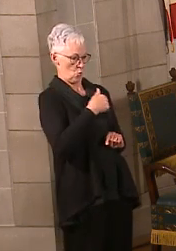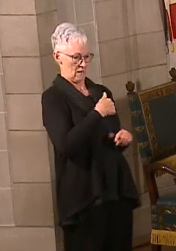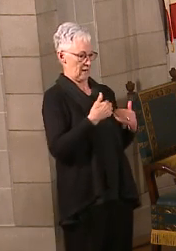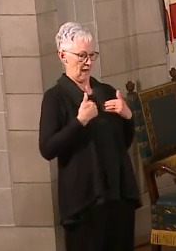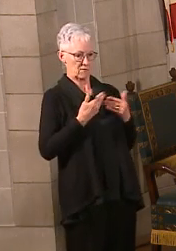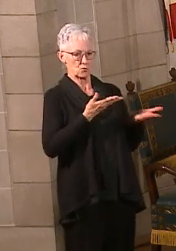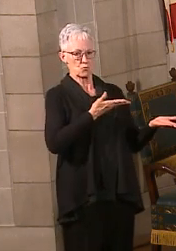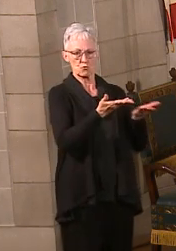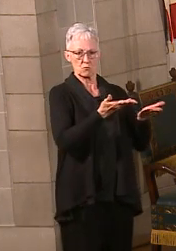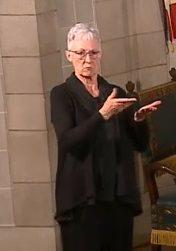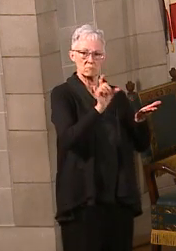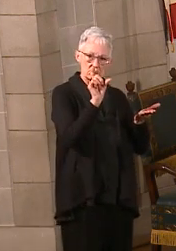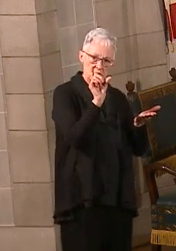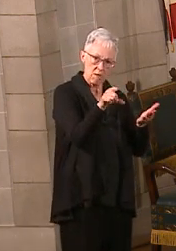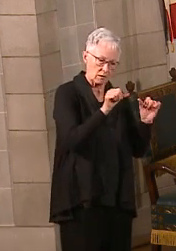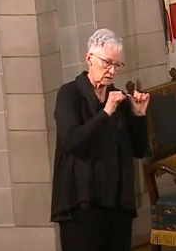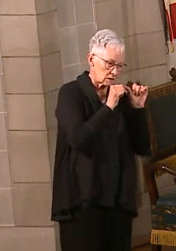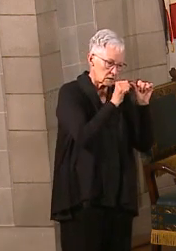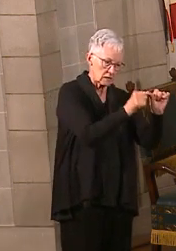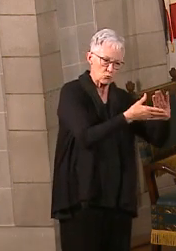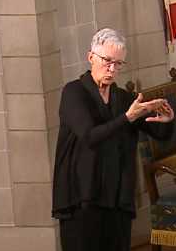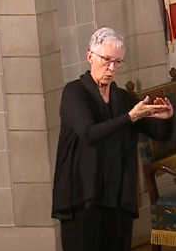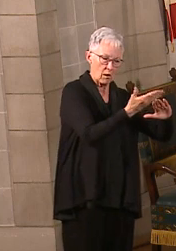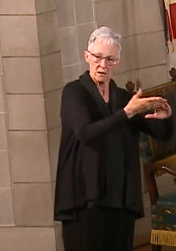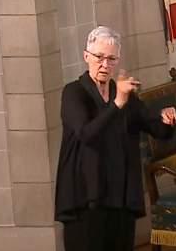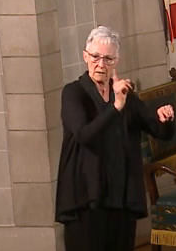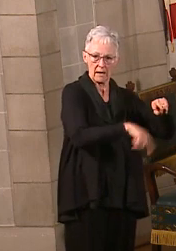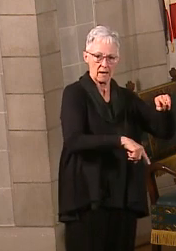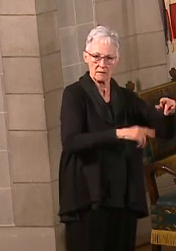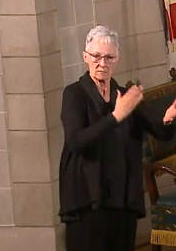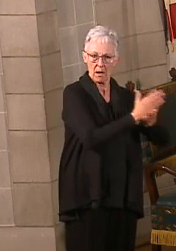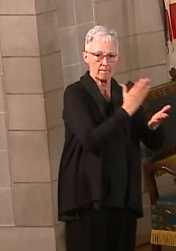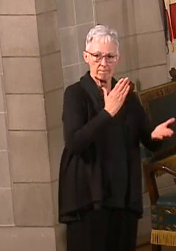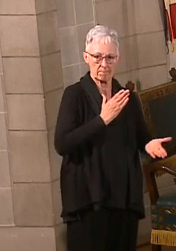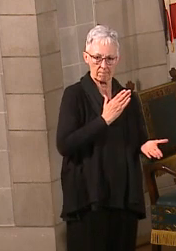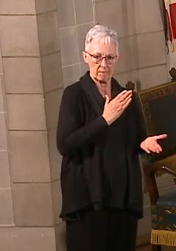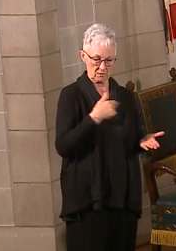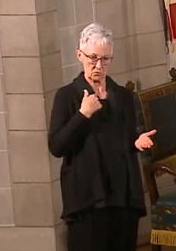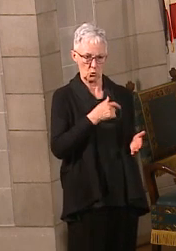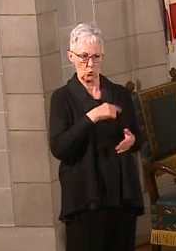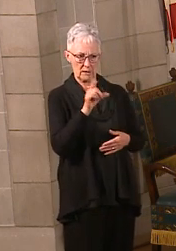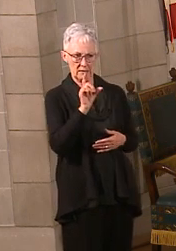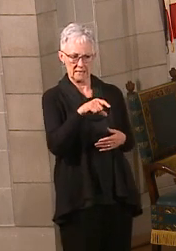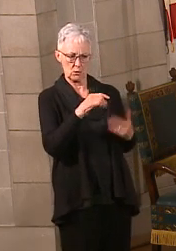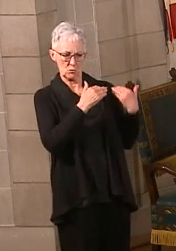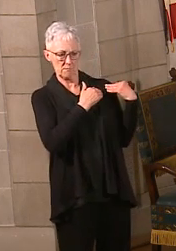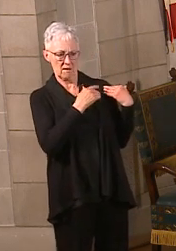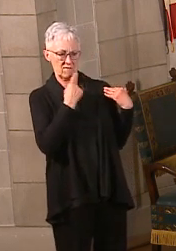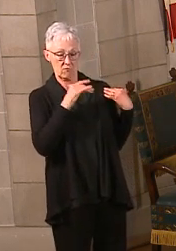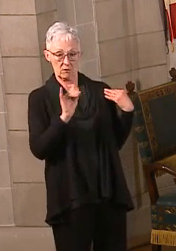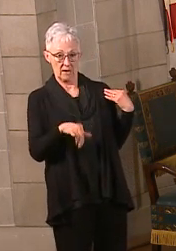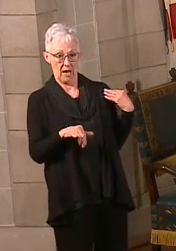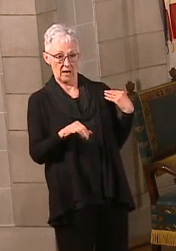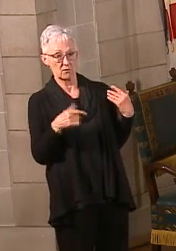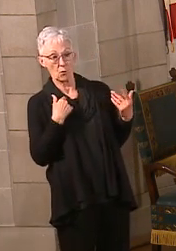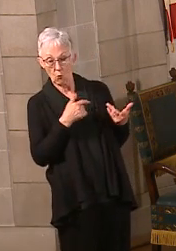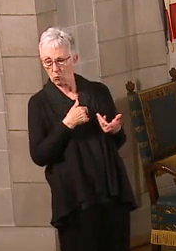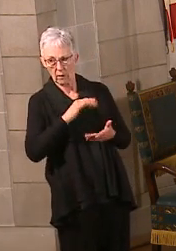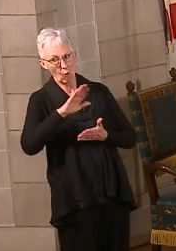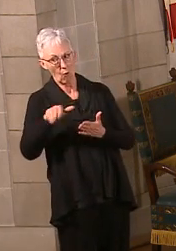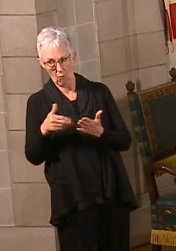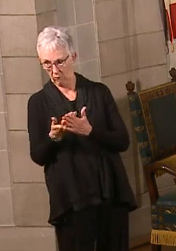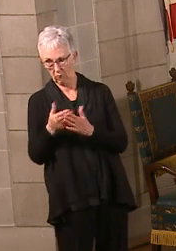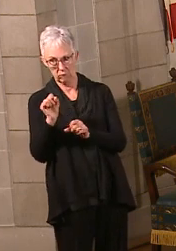the state. So we're all in this together, and we must be mindful of that as we go forward. So we're all working hard. We're all doing